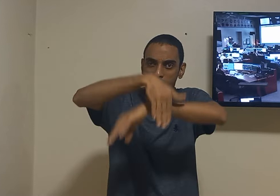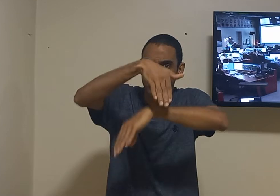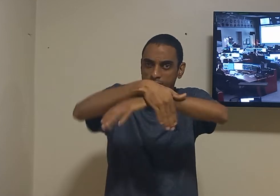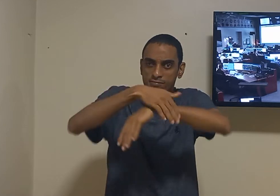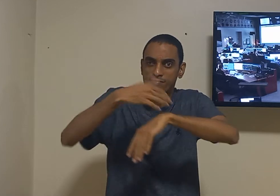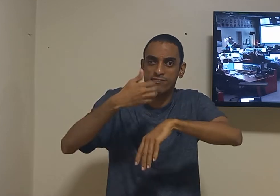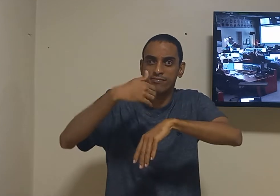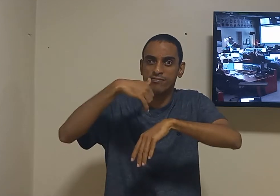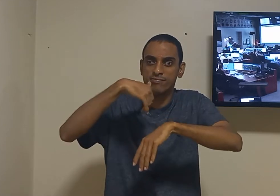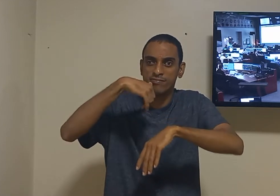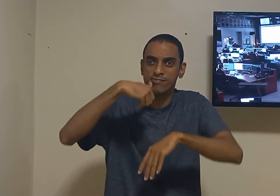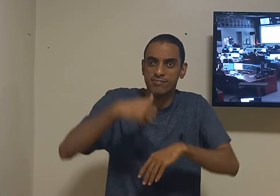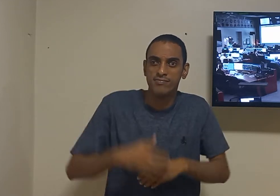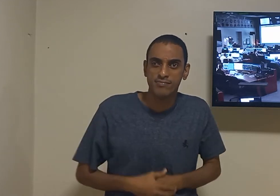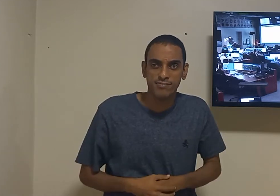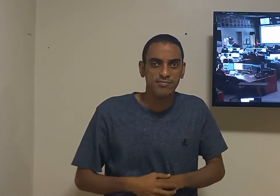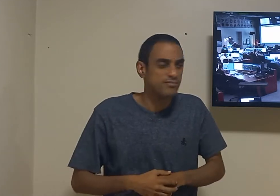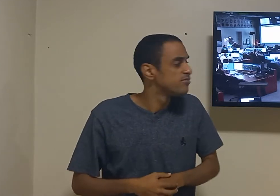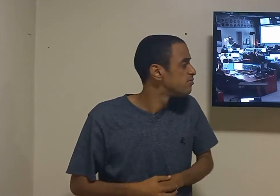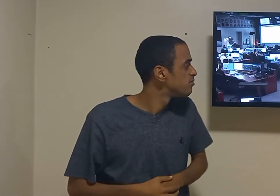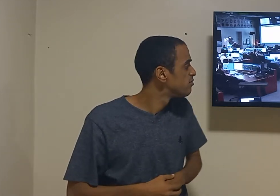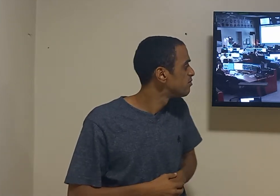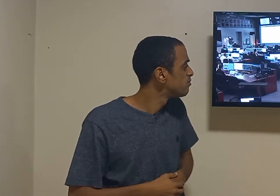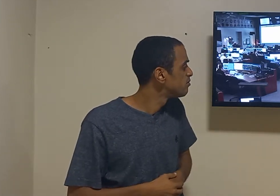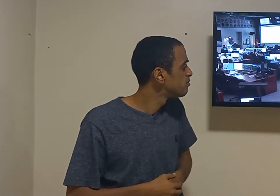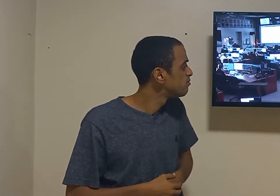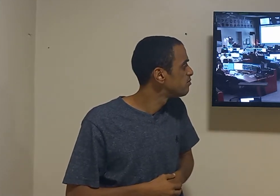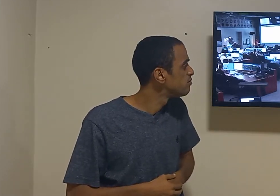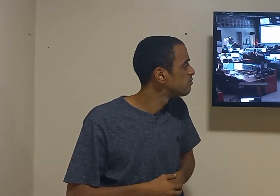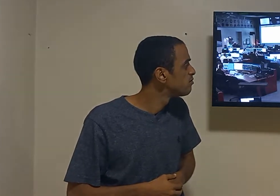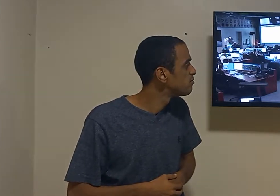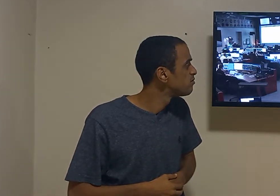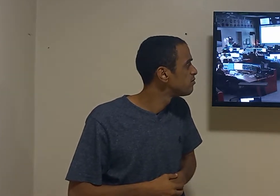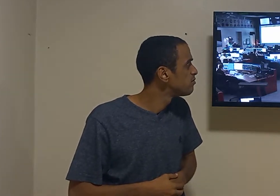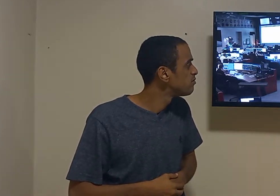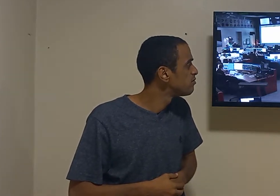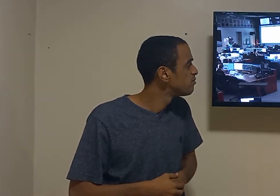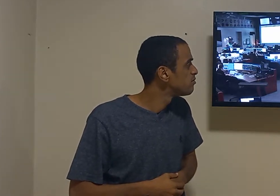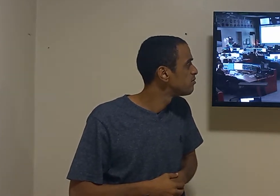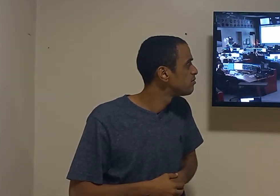a.m. Eastern. Let's take a quick look at that launch.